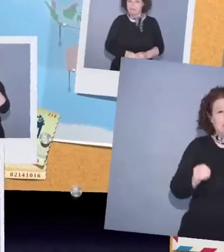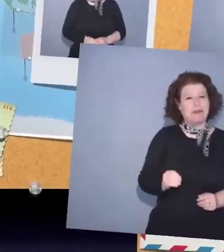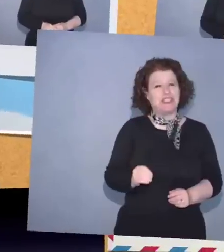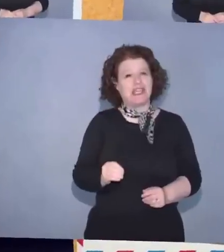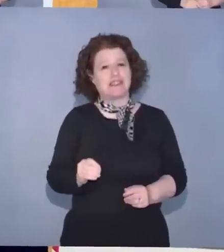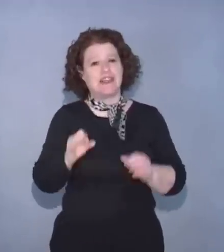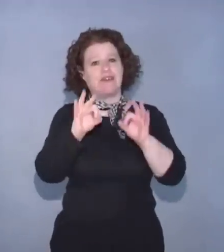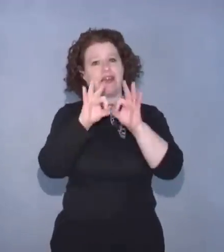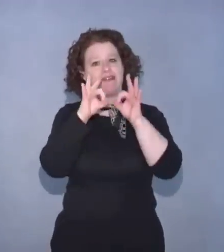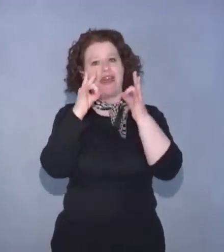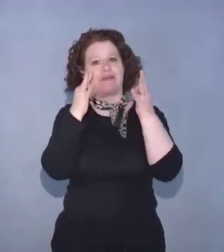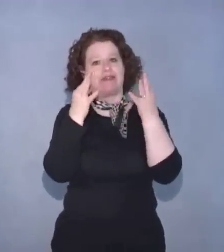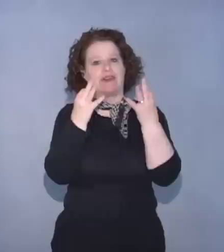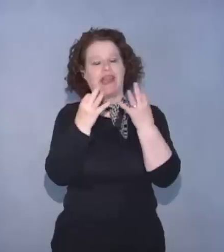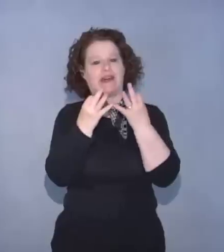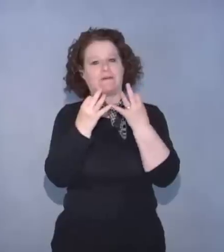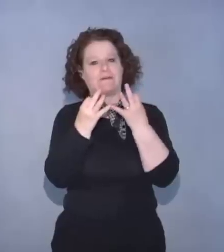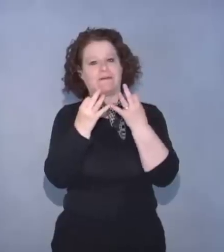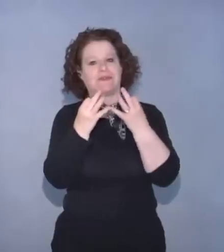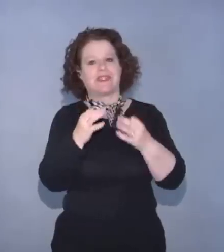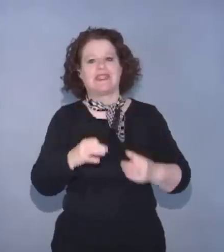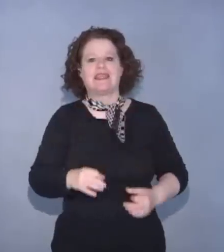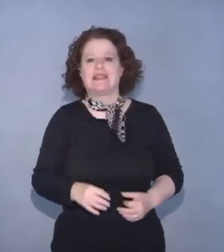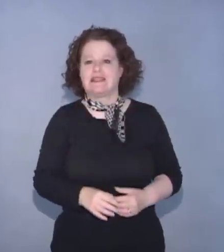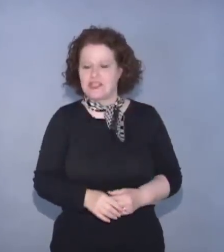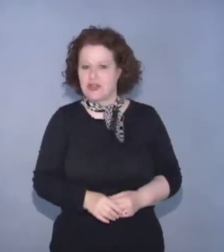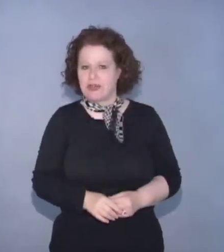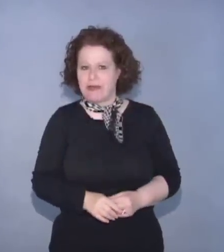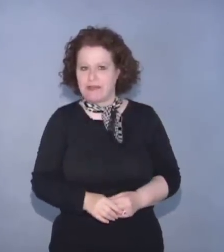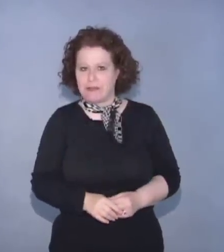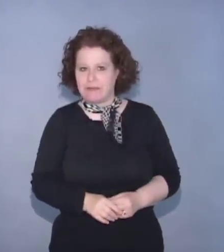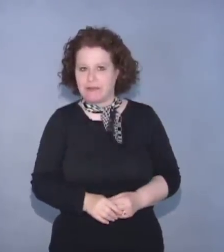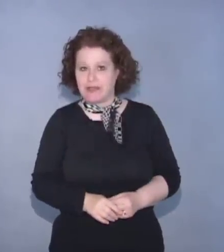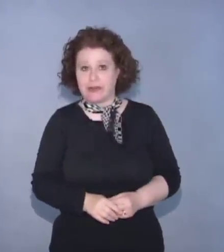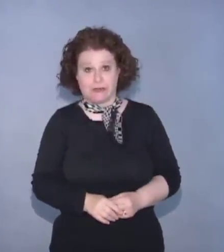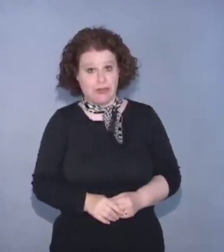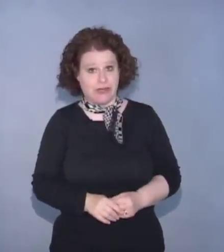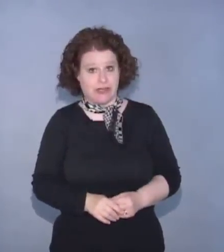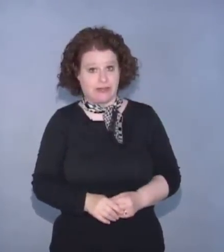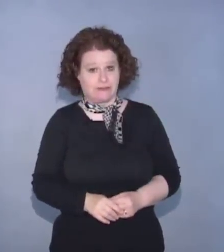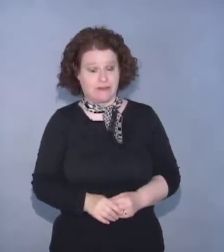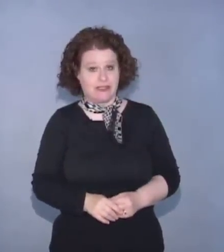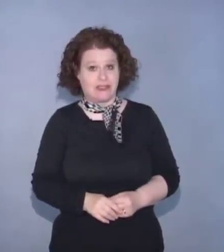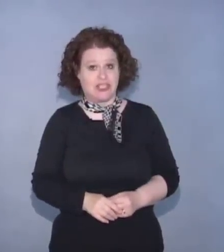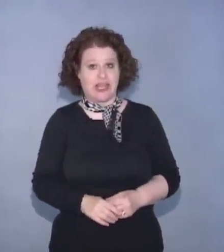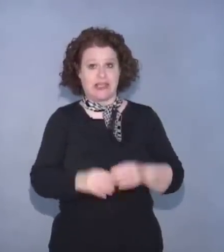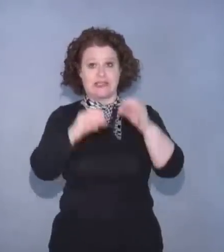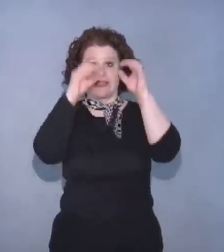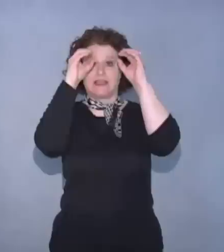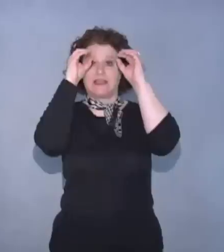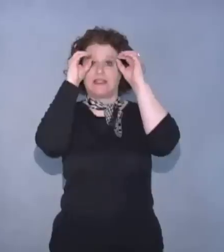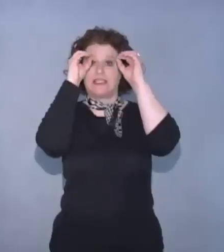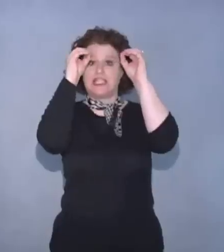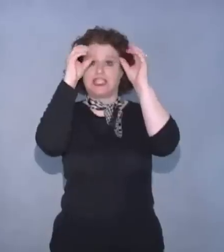That pretty much takes care of our family for now. Let's talk about the people in our community, such as